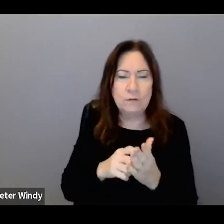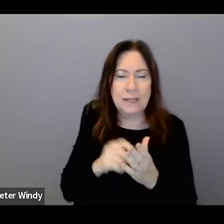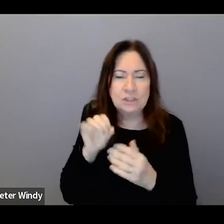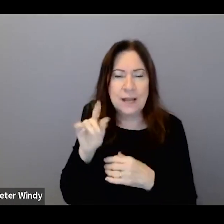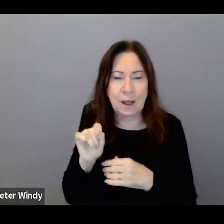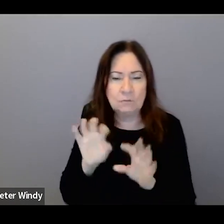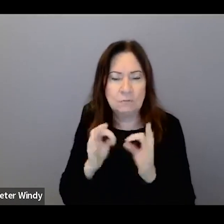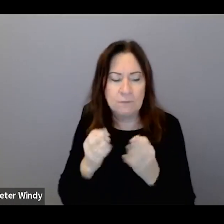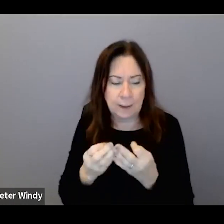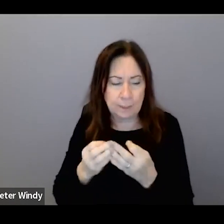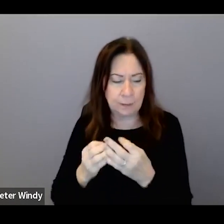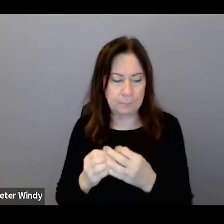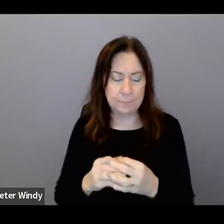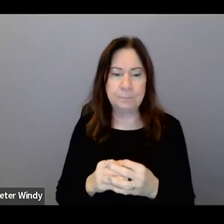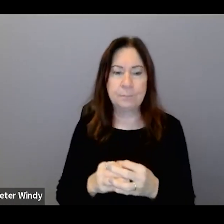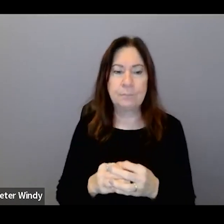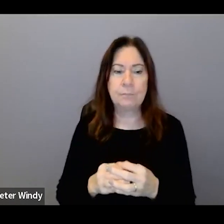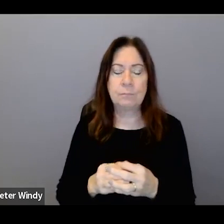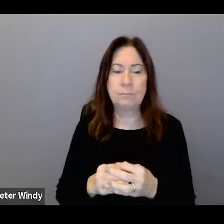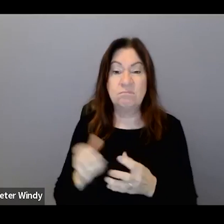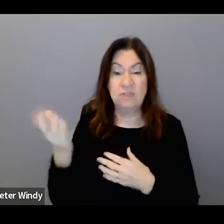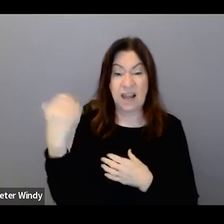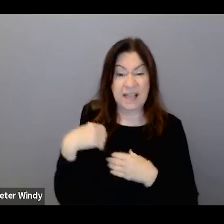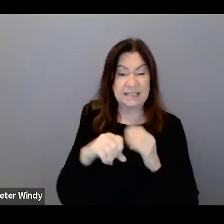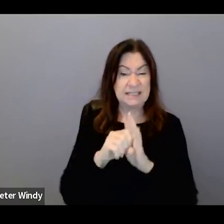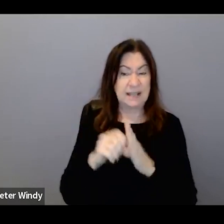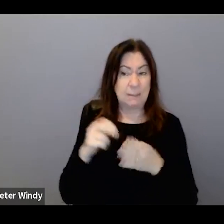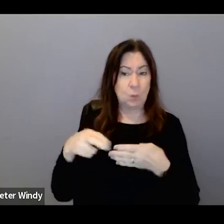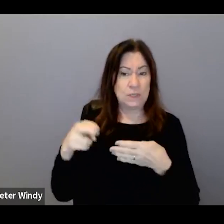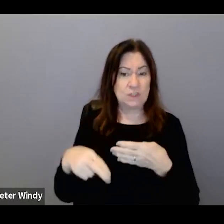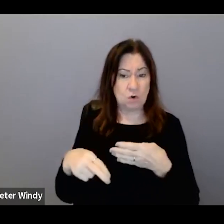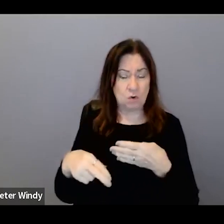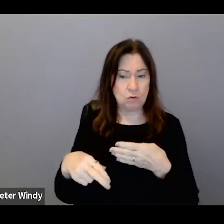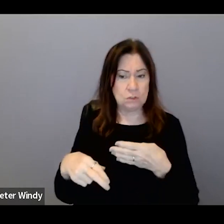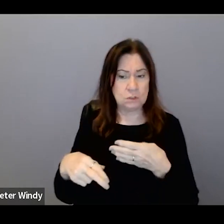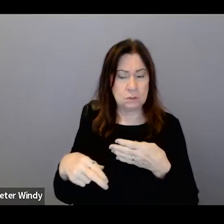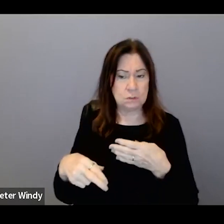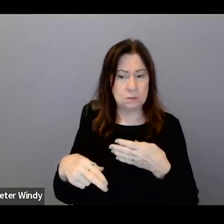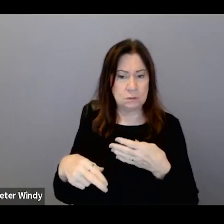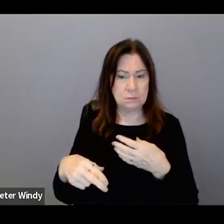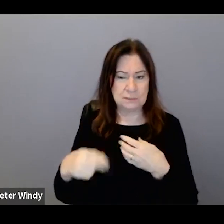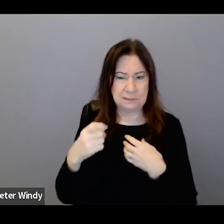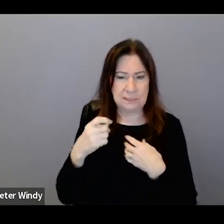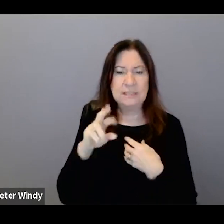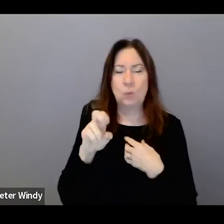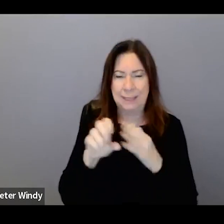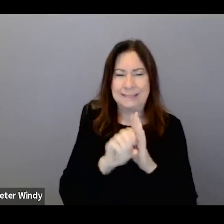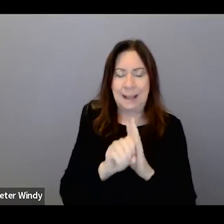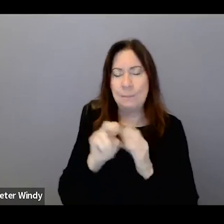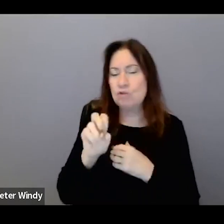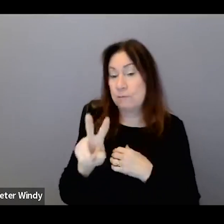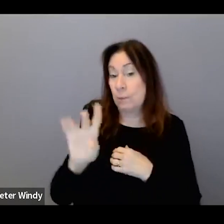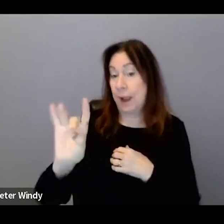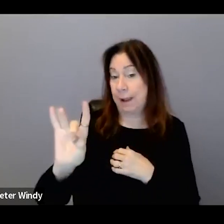So the last sample result that we got back, and it was a resample, was on November the